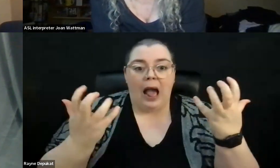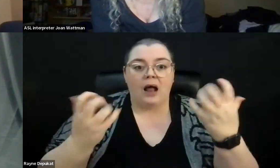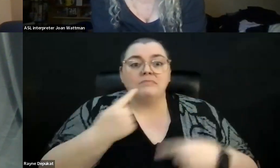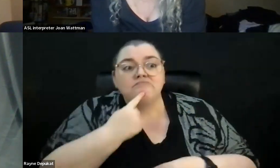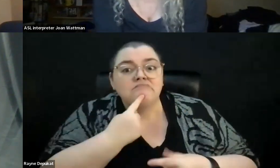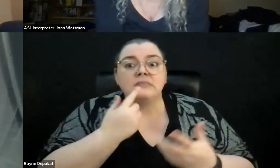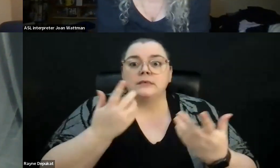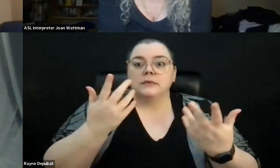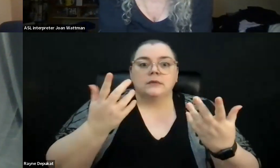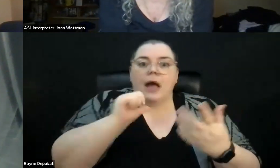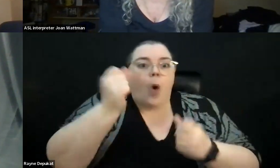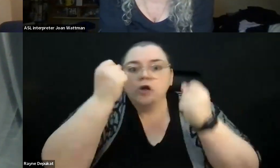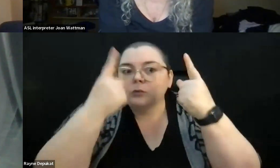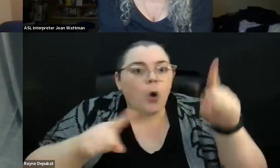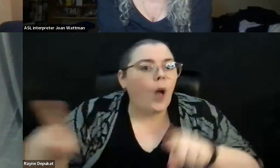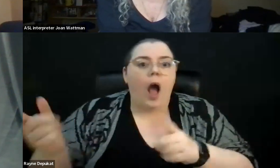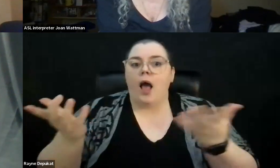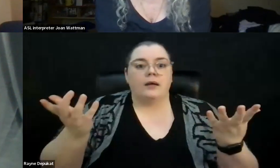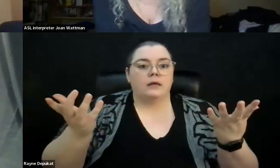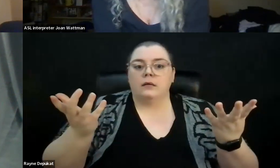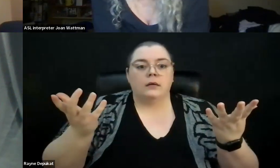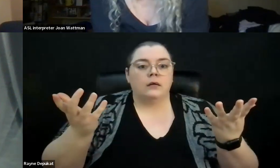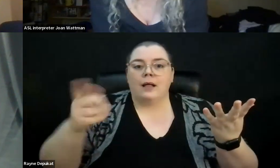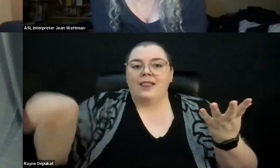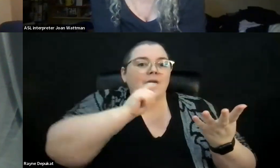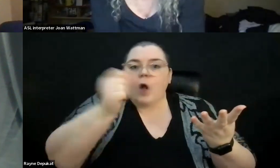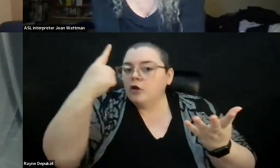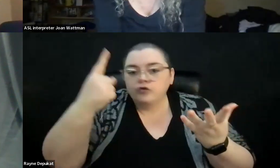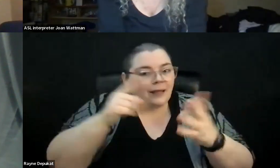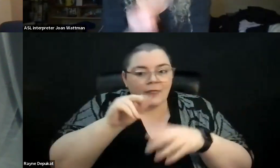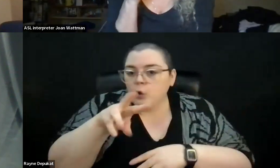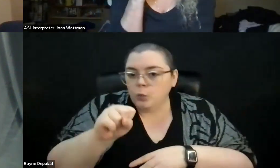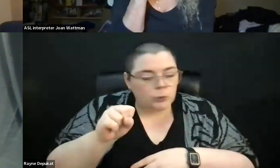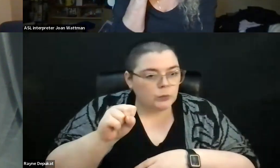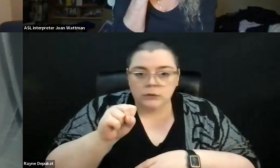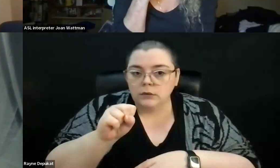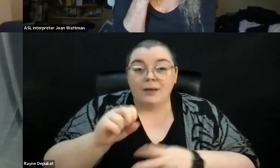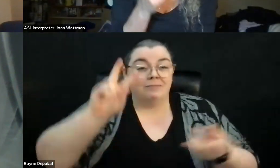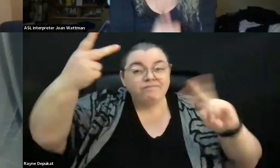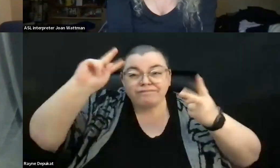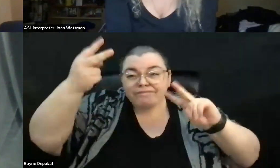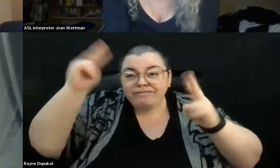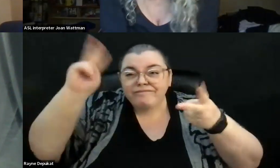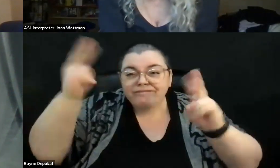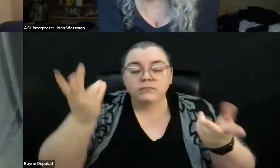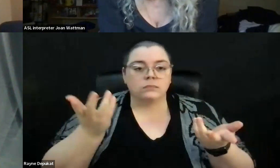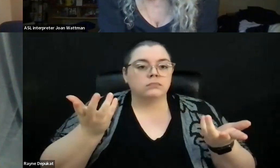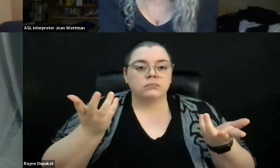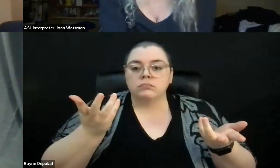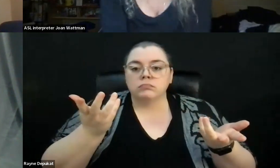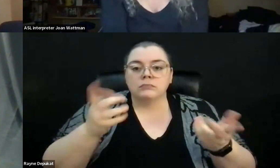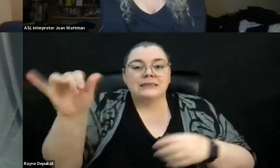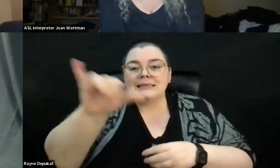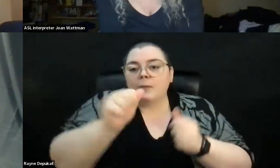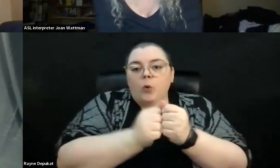deaf people in the community being disappointed because they don't know what's happening, they're missing out, they don't know what's going on in the